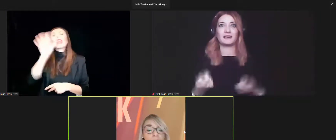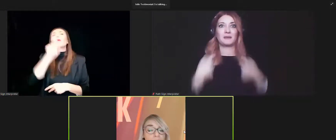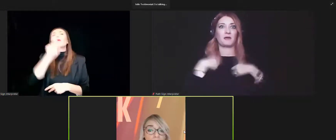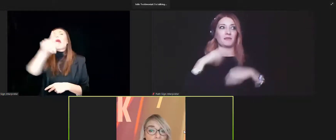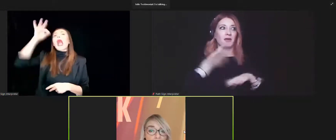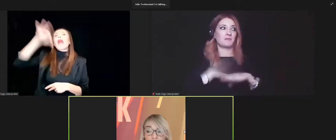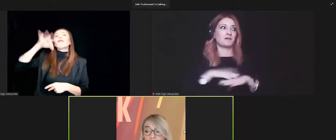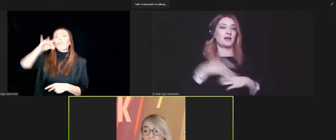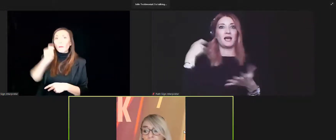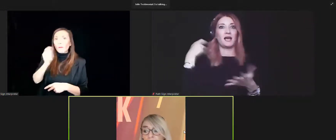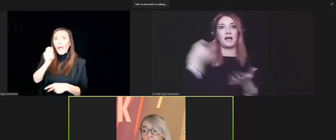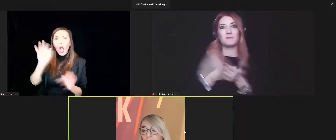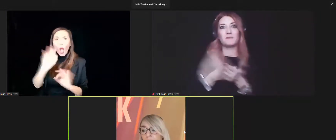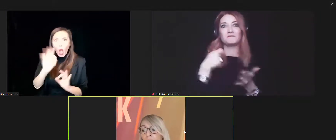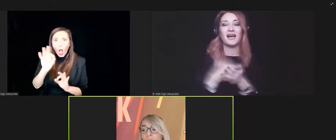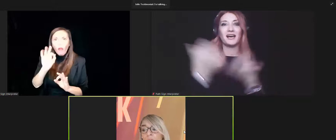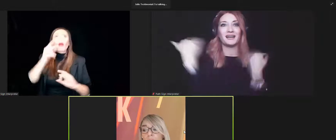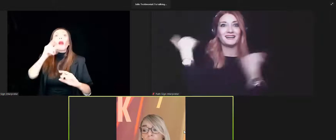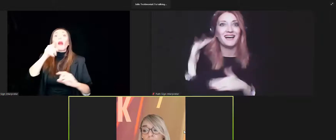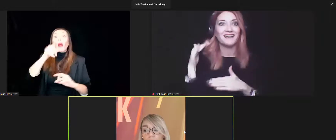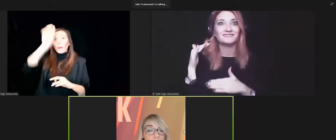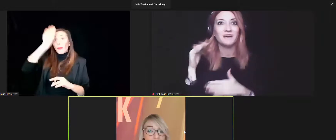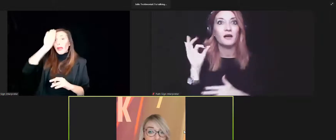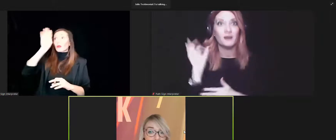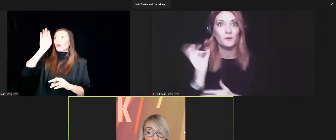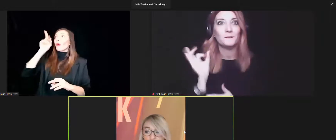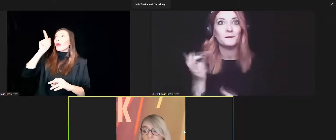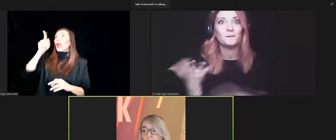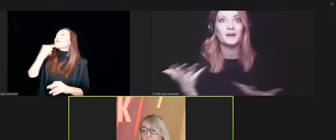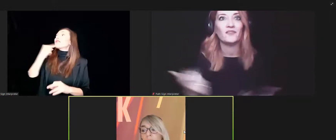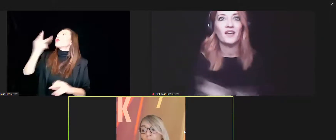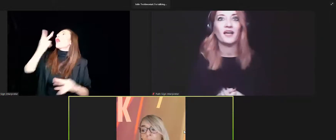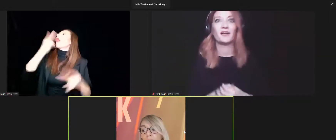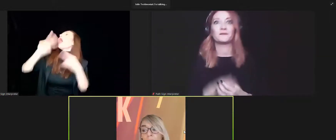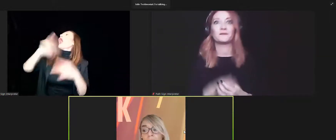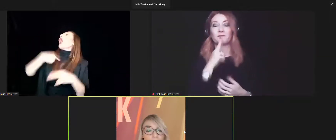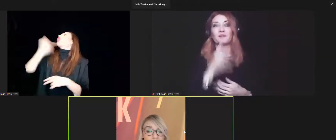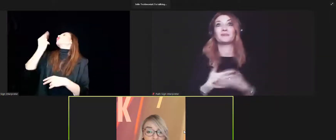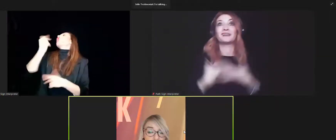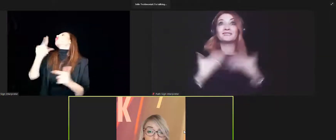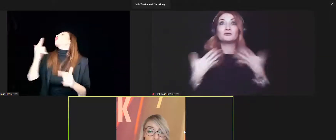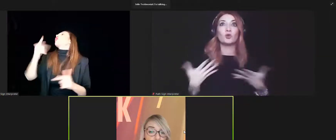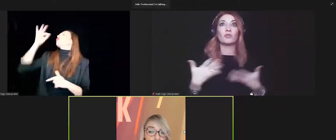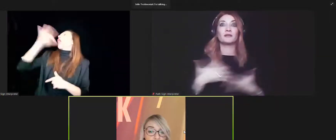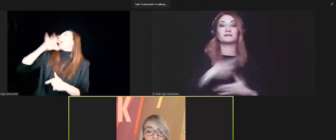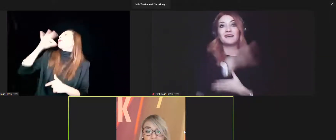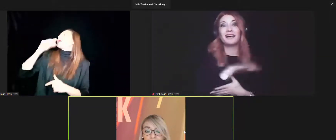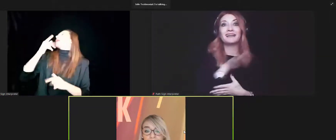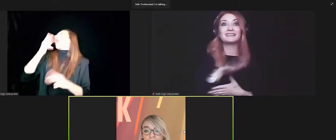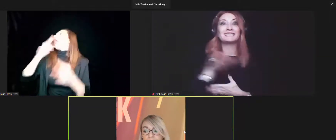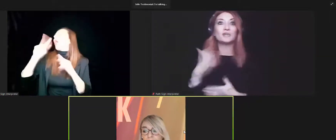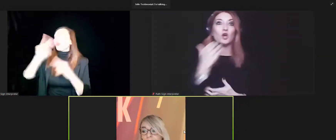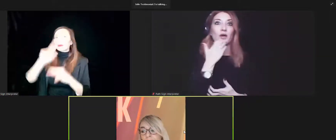You are not the first person who have a busy life with many, many things to do.